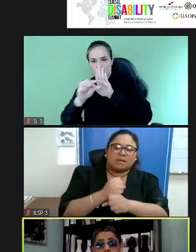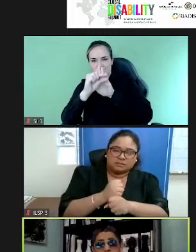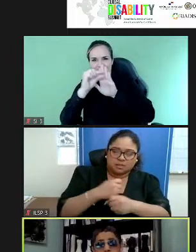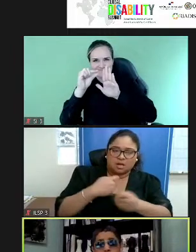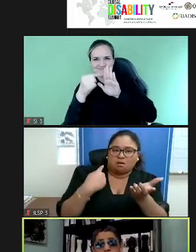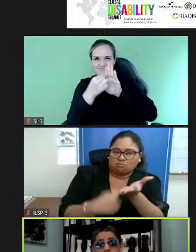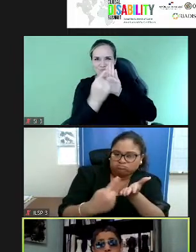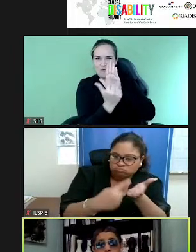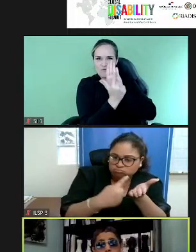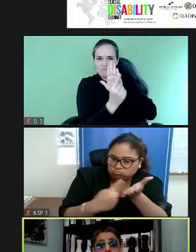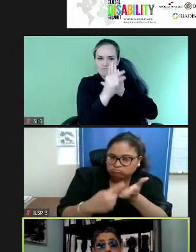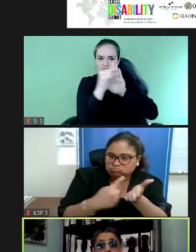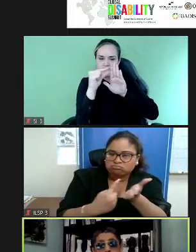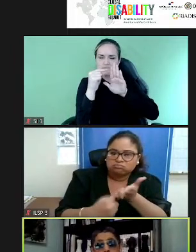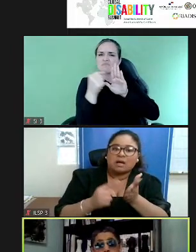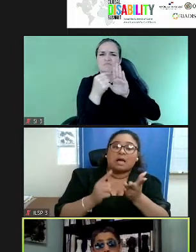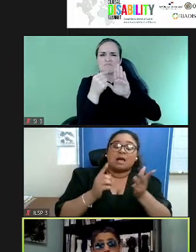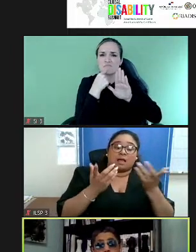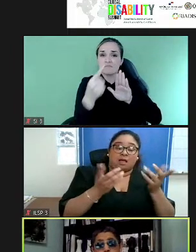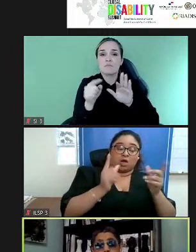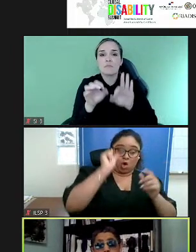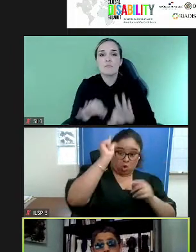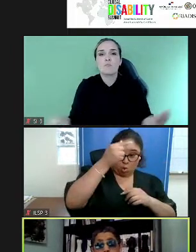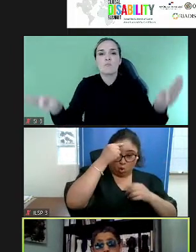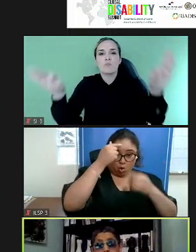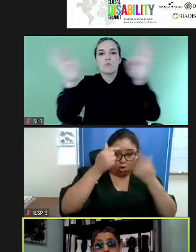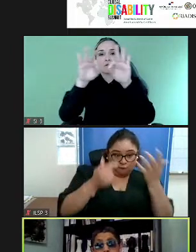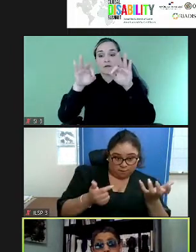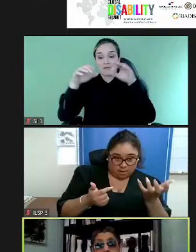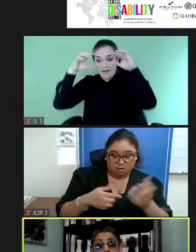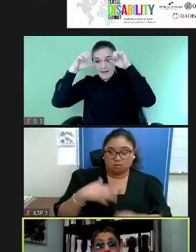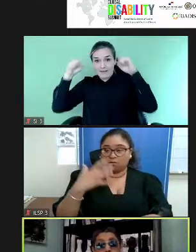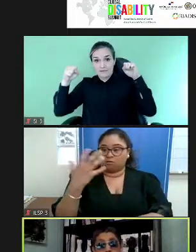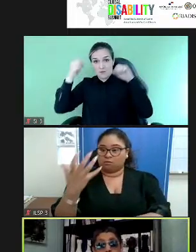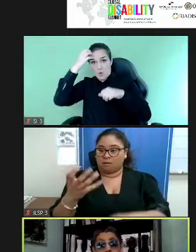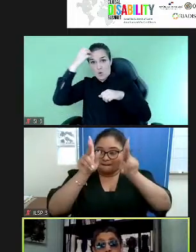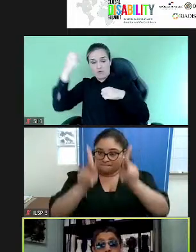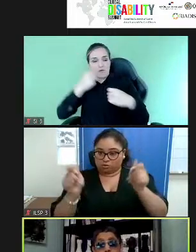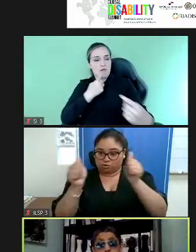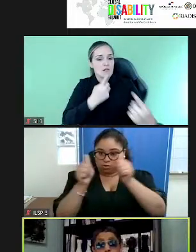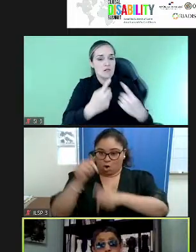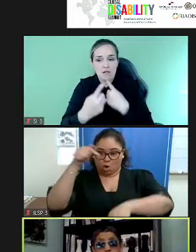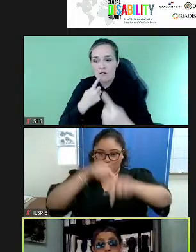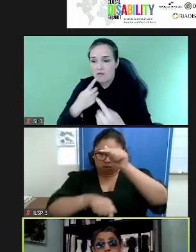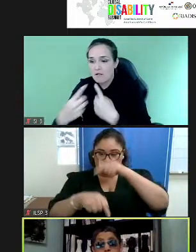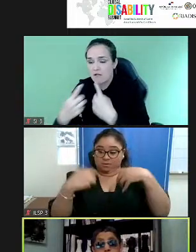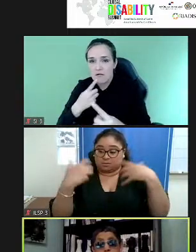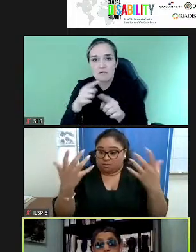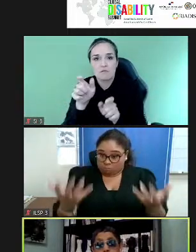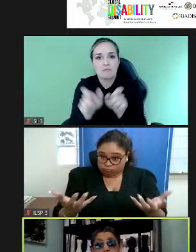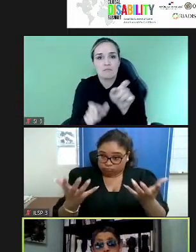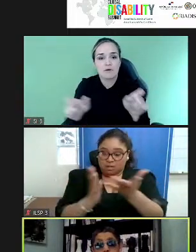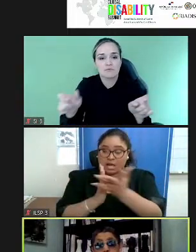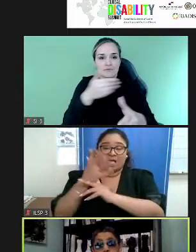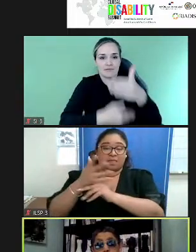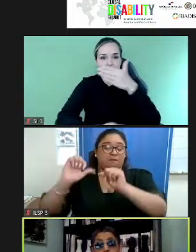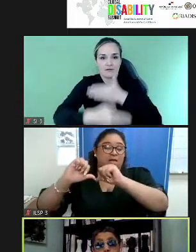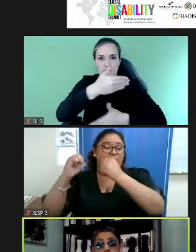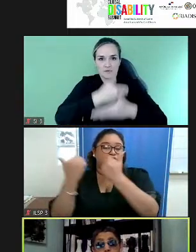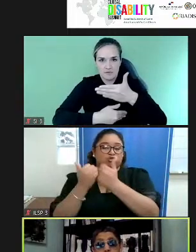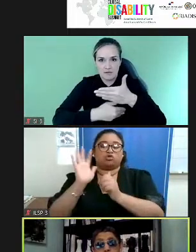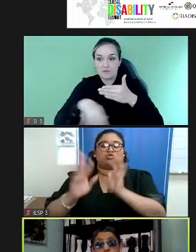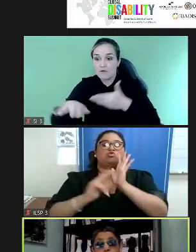purpose of which is establishing a dialogue between the state and persons with disabilities through their